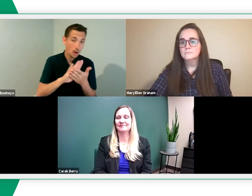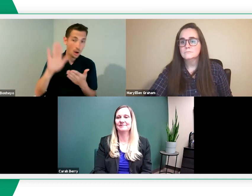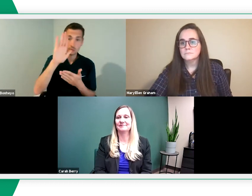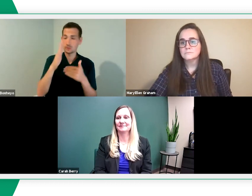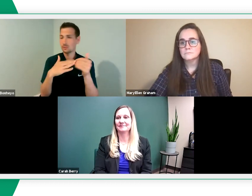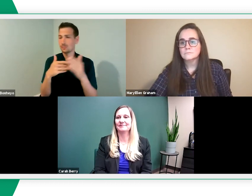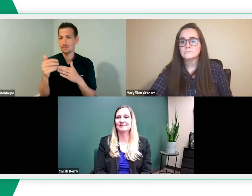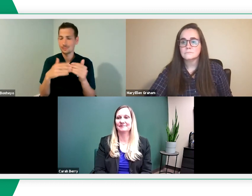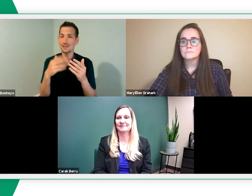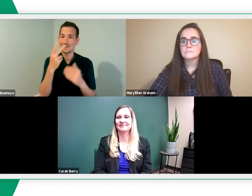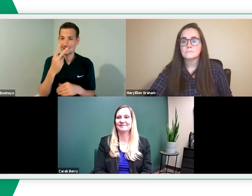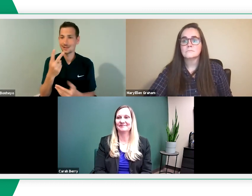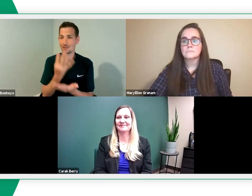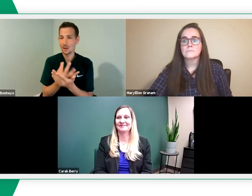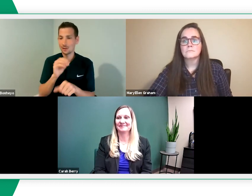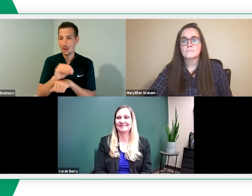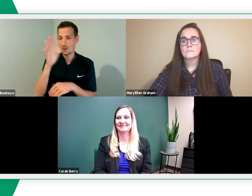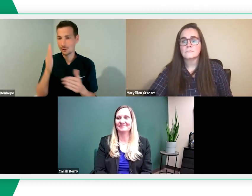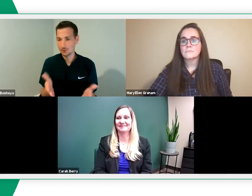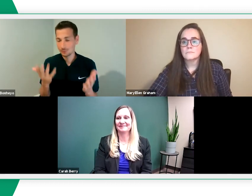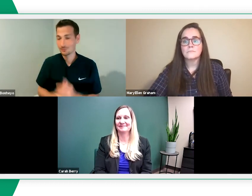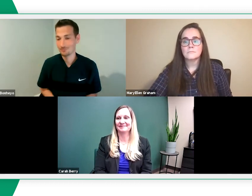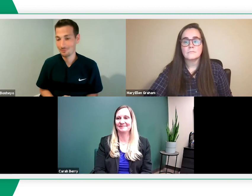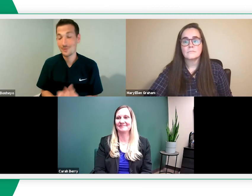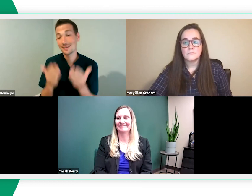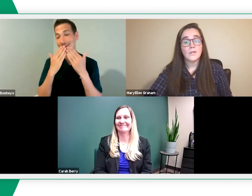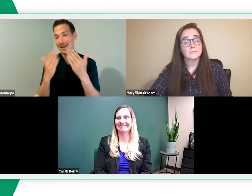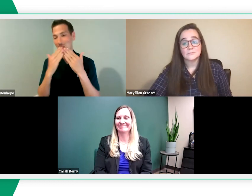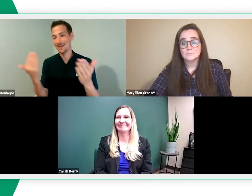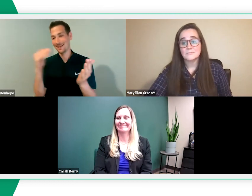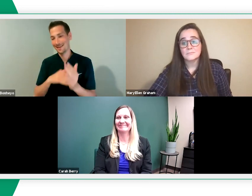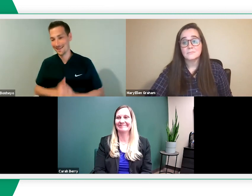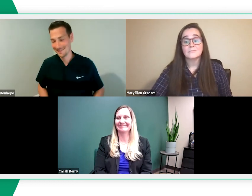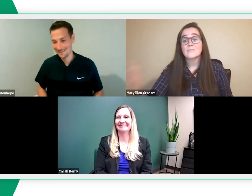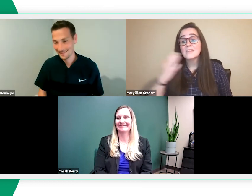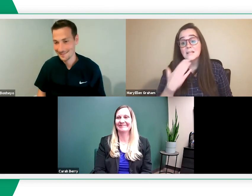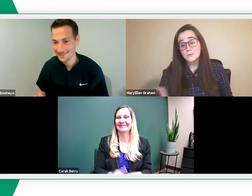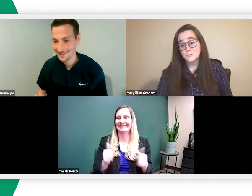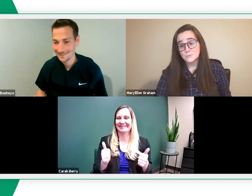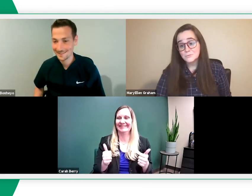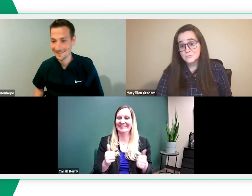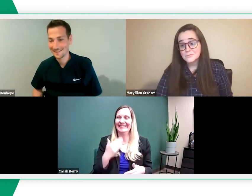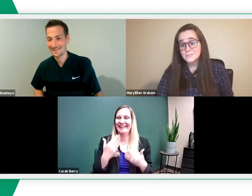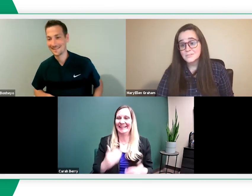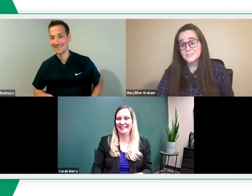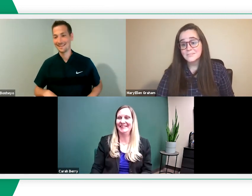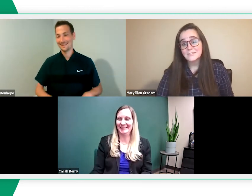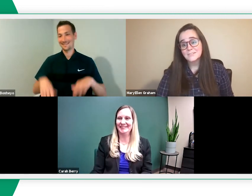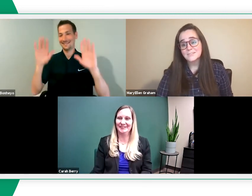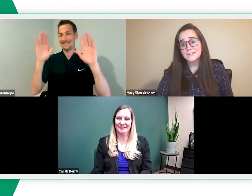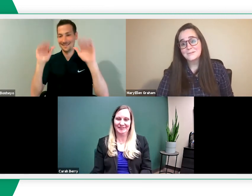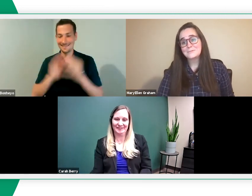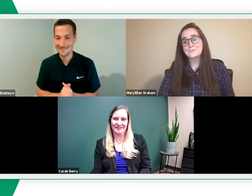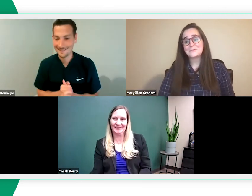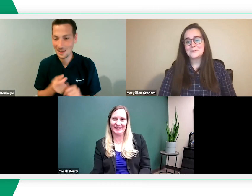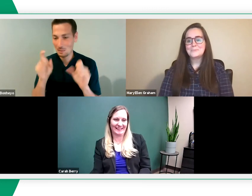first job, whether they're going to college or not. Make sure they see a financial advisor. Thank you again.